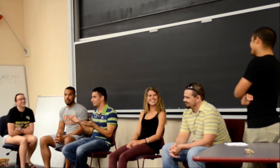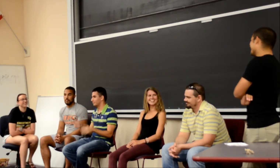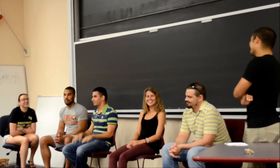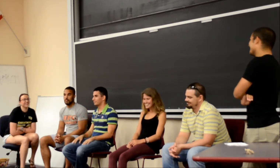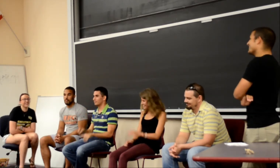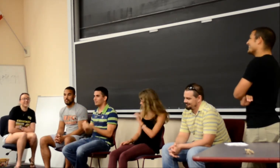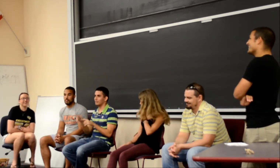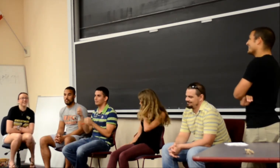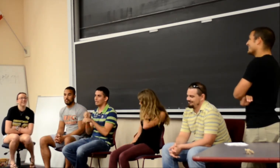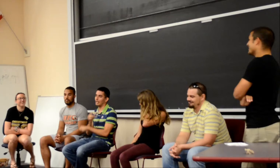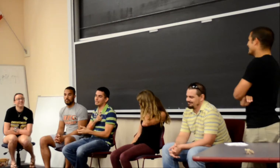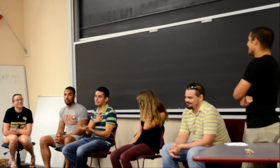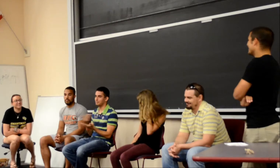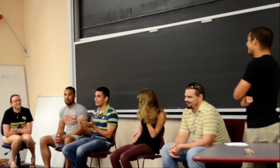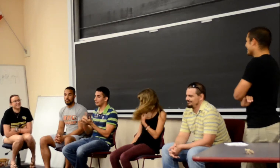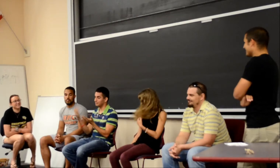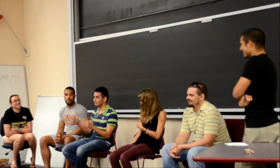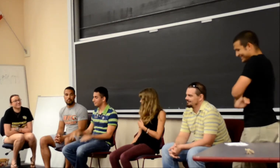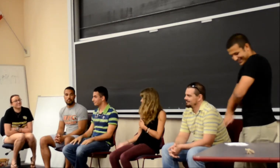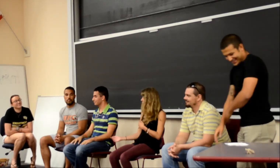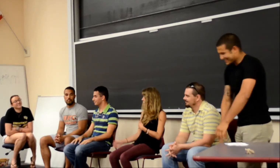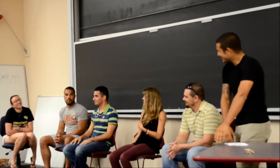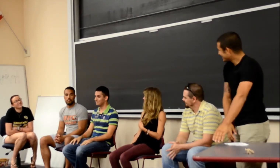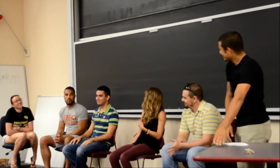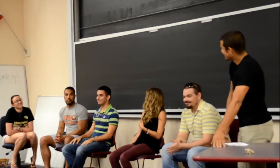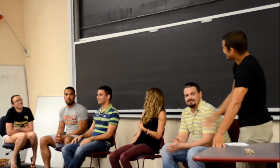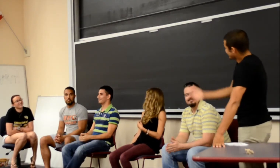it. But they got lazy again.